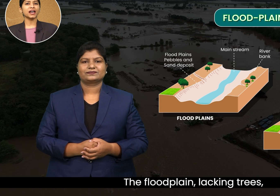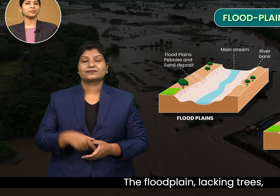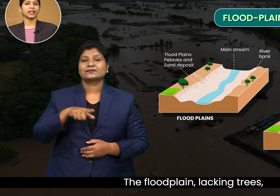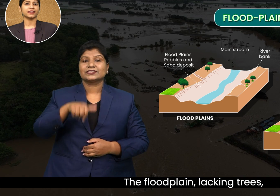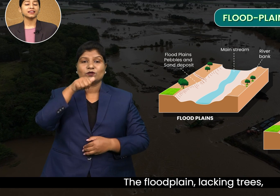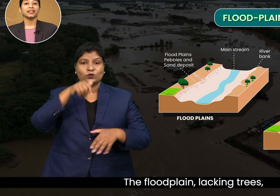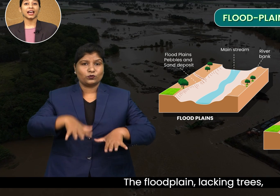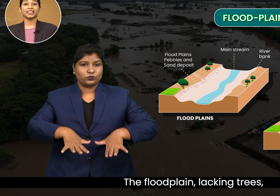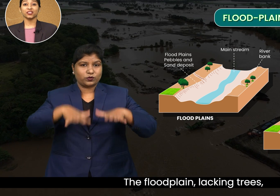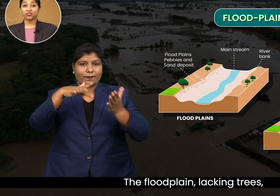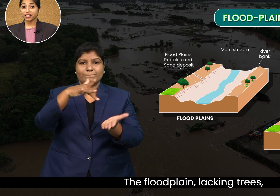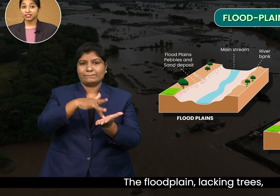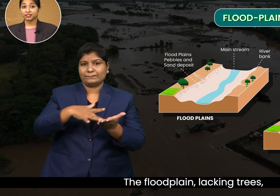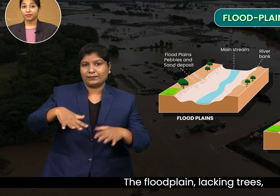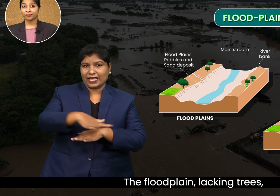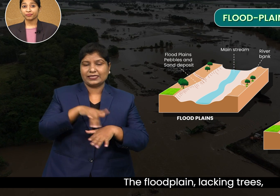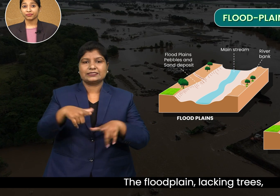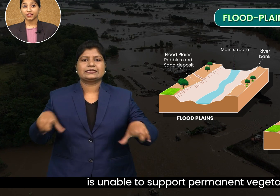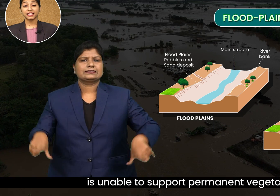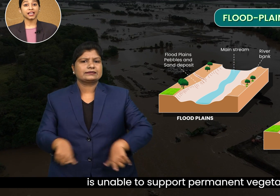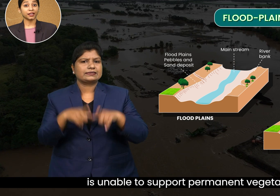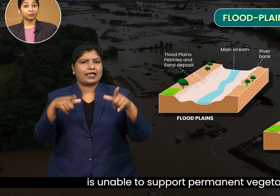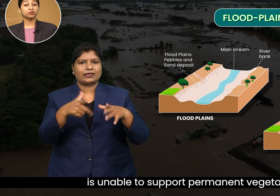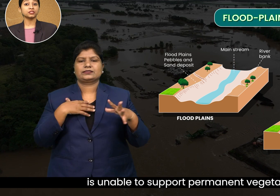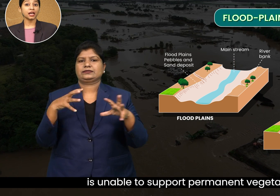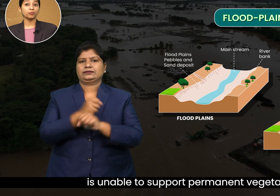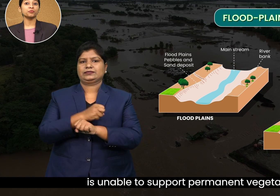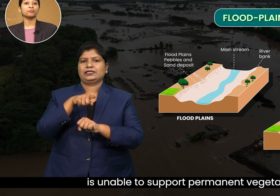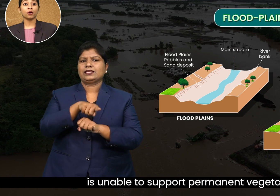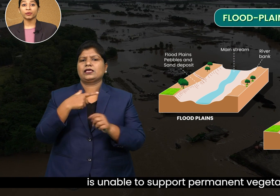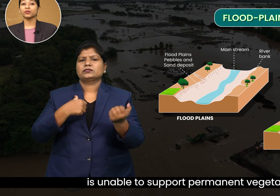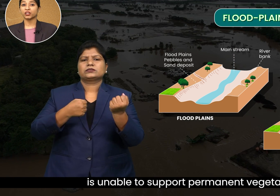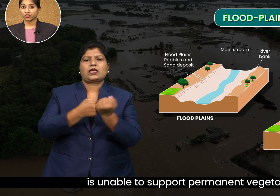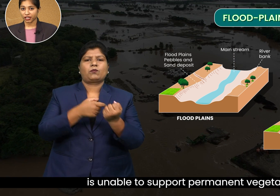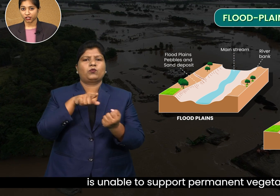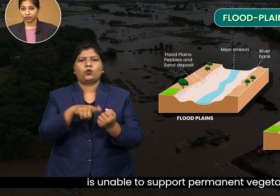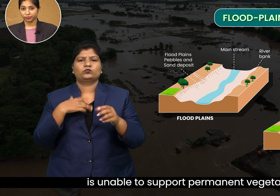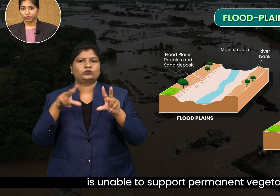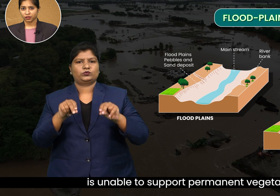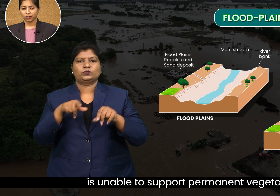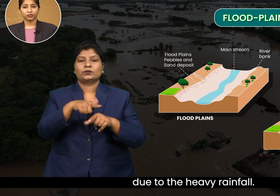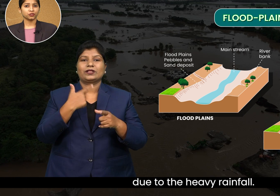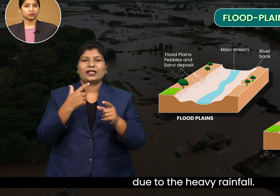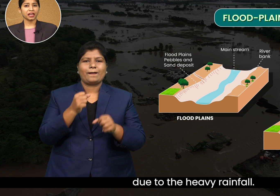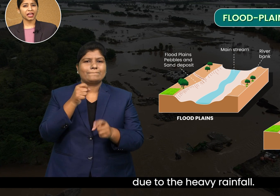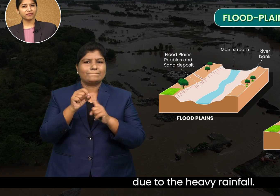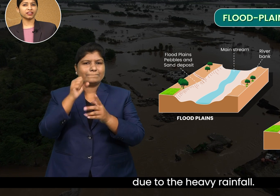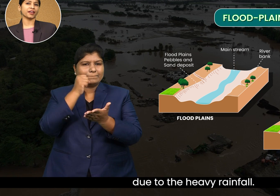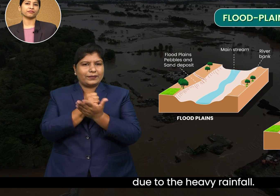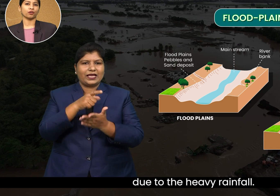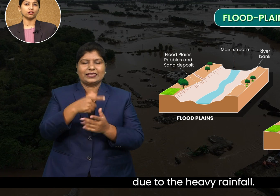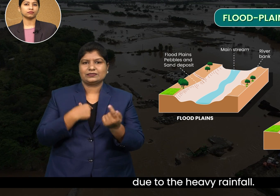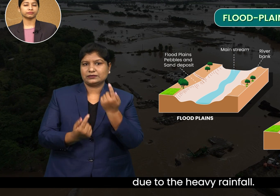The floodplain, lacking trees, is unable to support permanent vegetation due to the